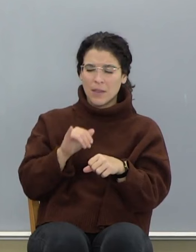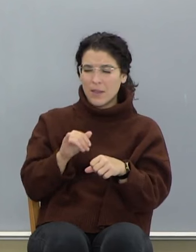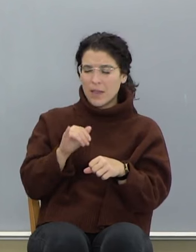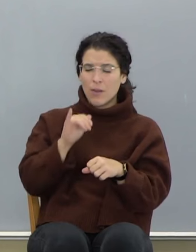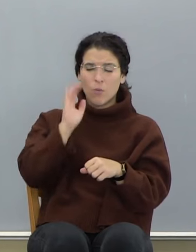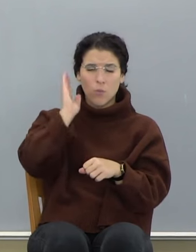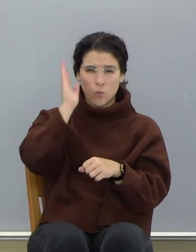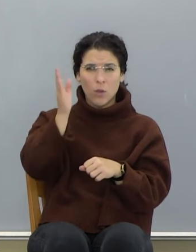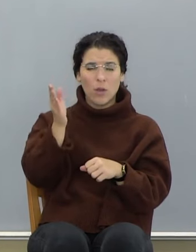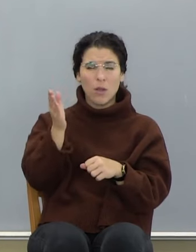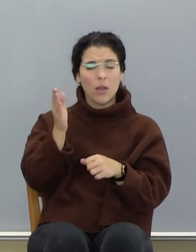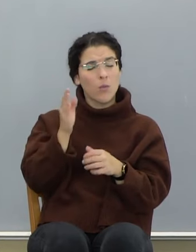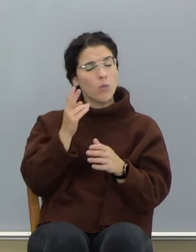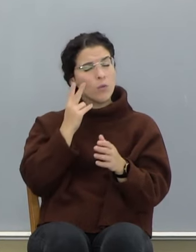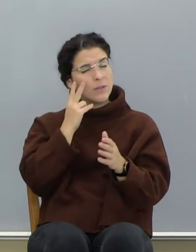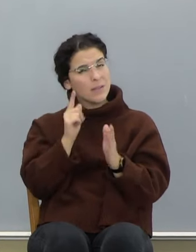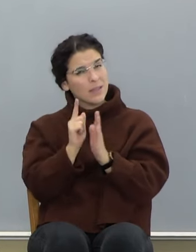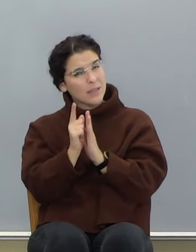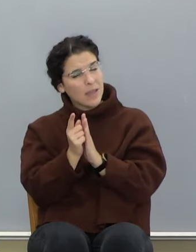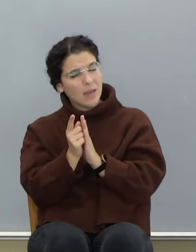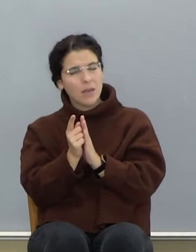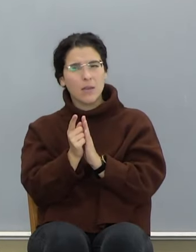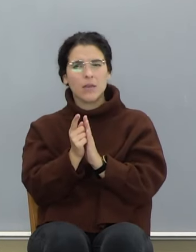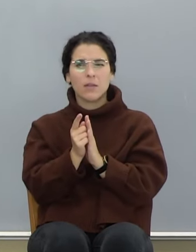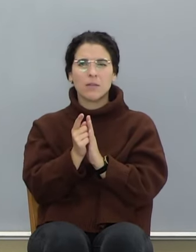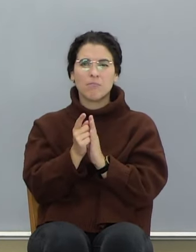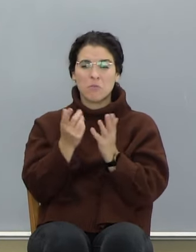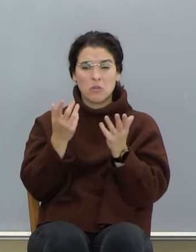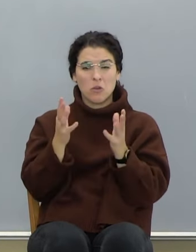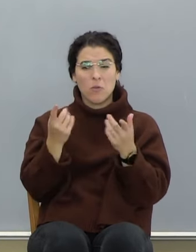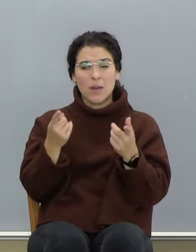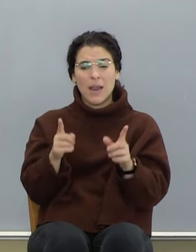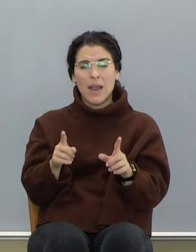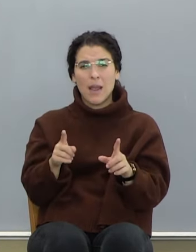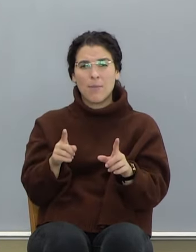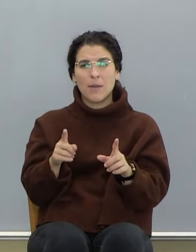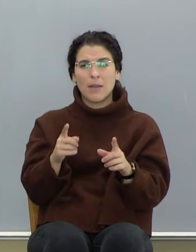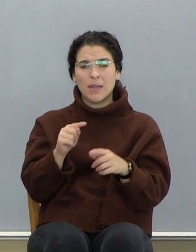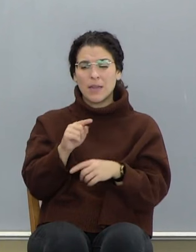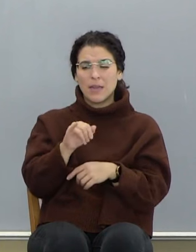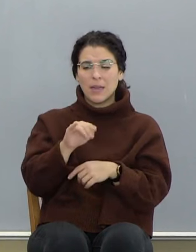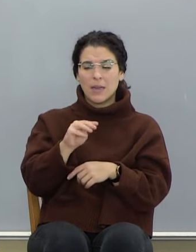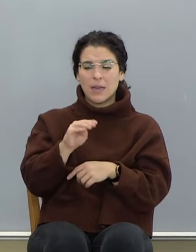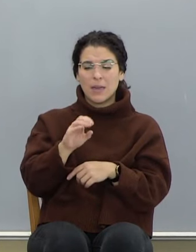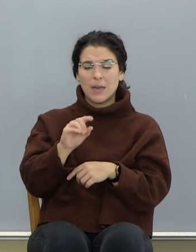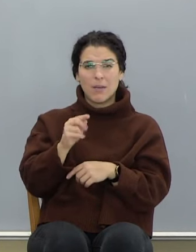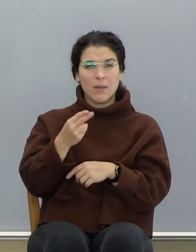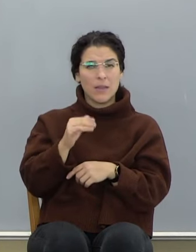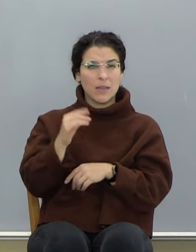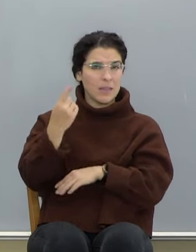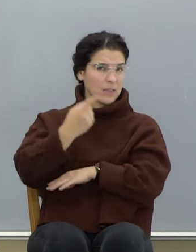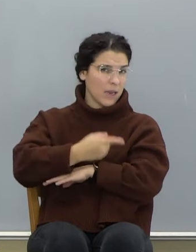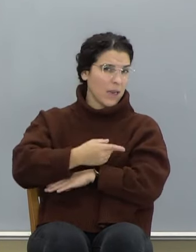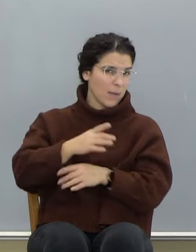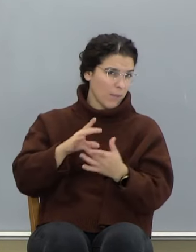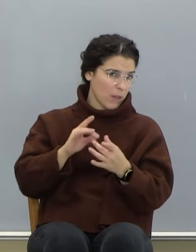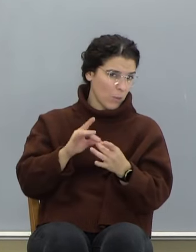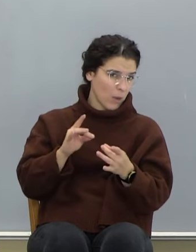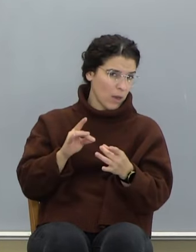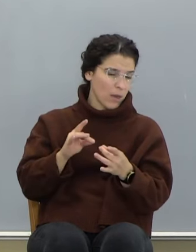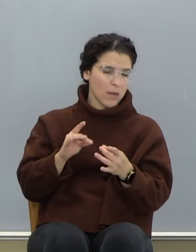is going to, and we'll see in just a second, it's already happening in Timothy's day, by the way.